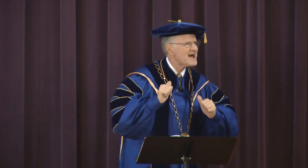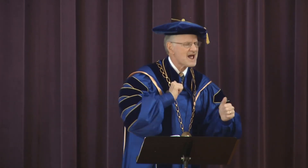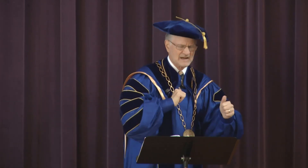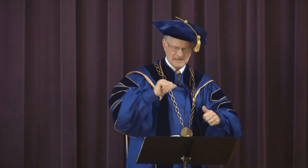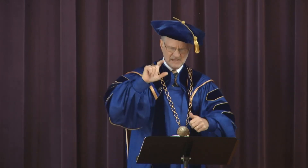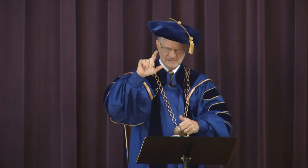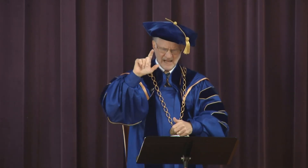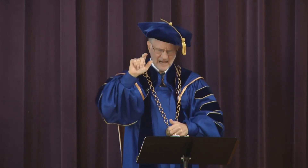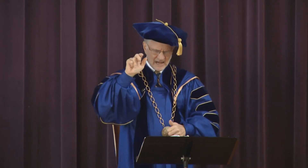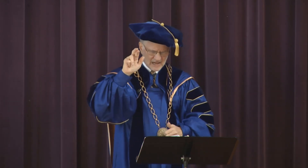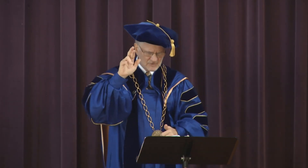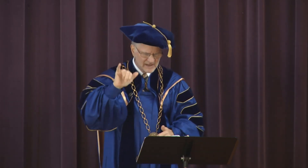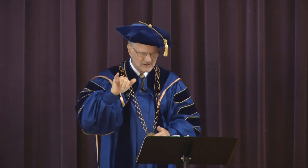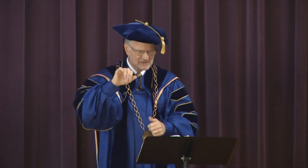Association, drama,